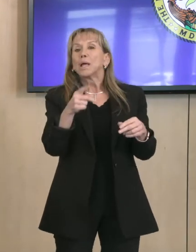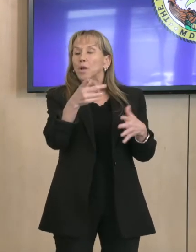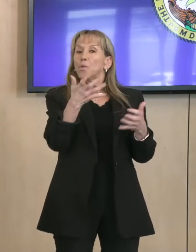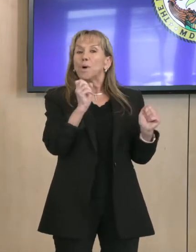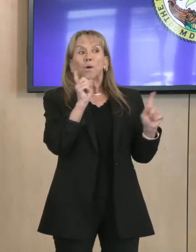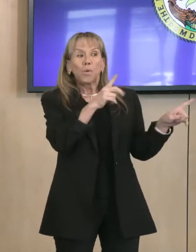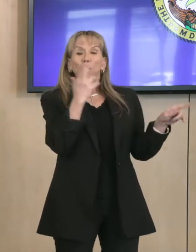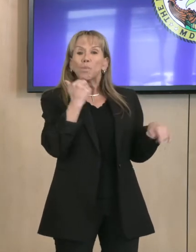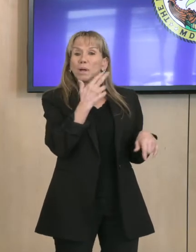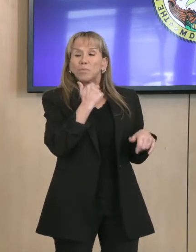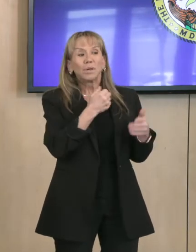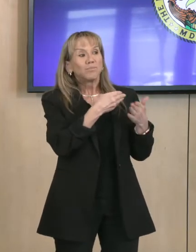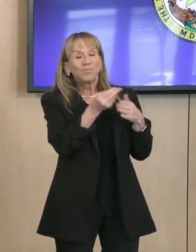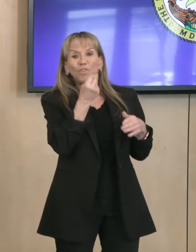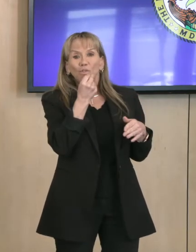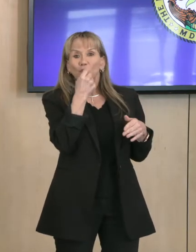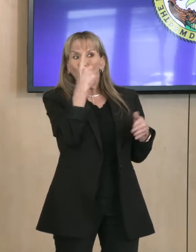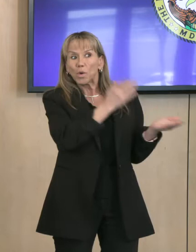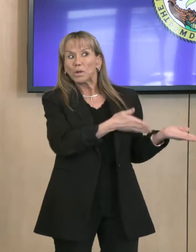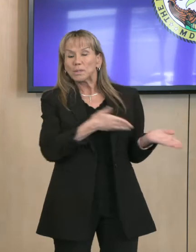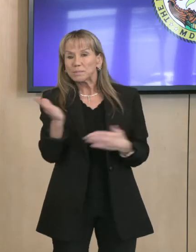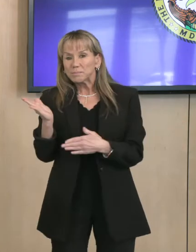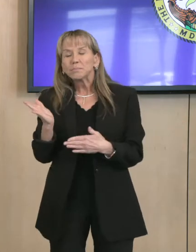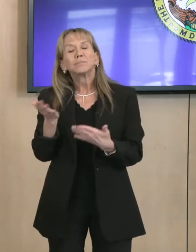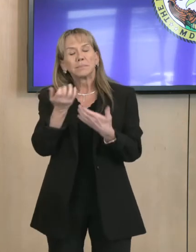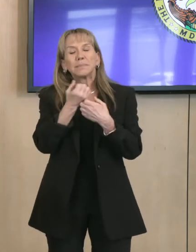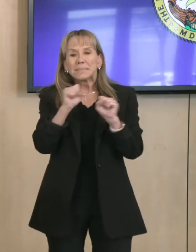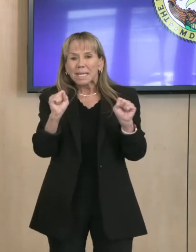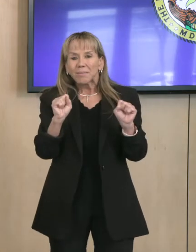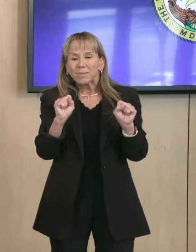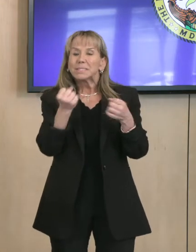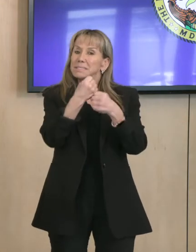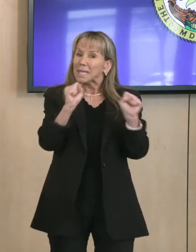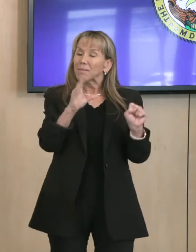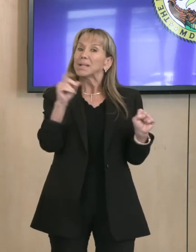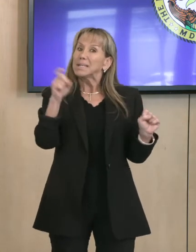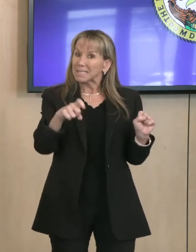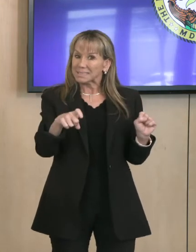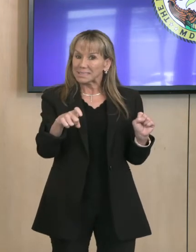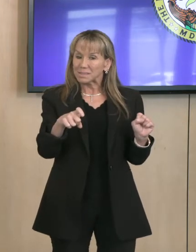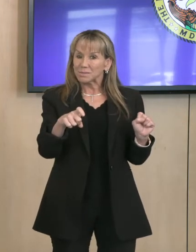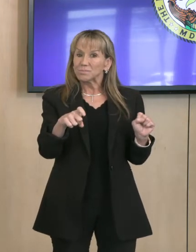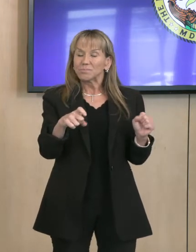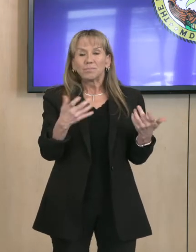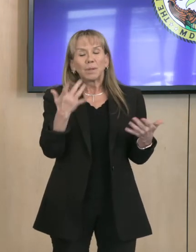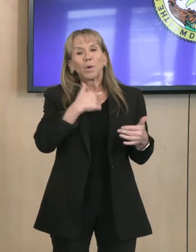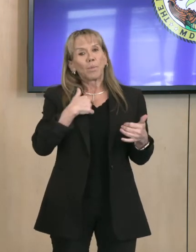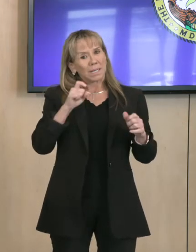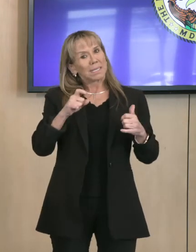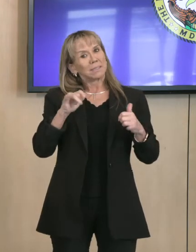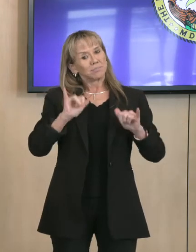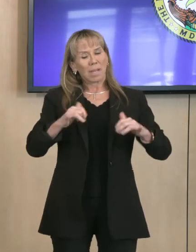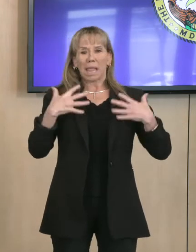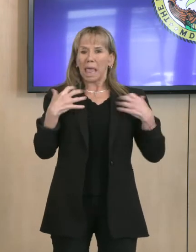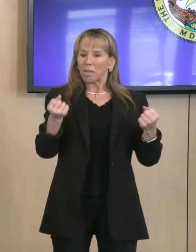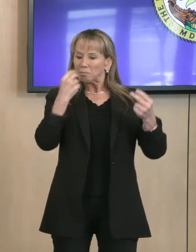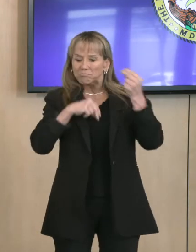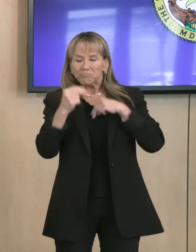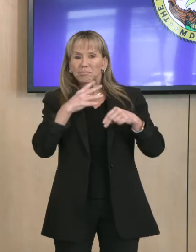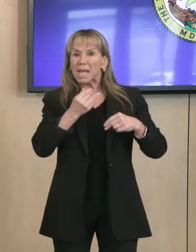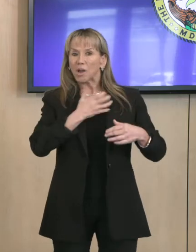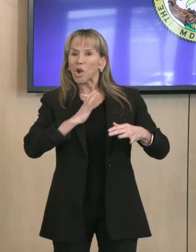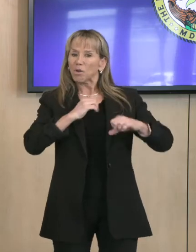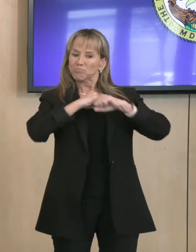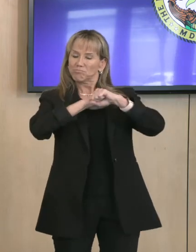from restaurants. It's not only safe, it's necessary, as we need to stay nourished and keep our immune